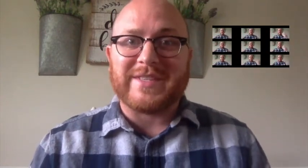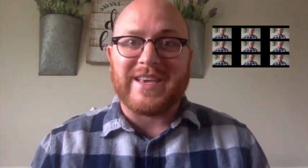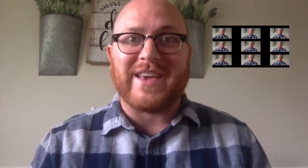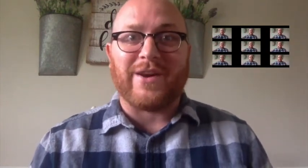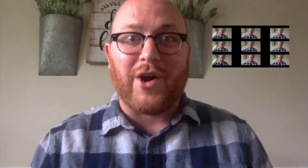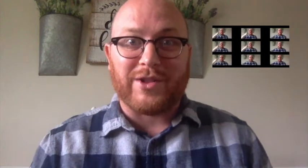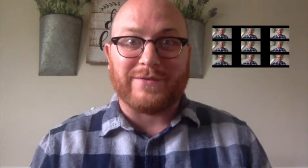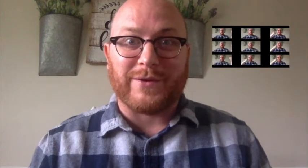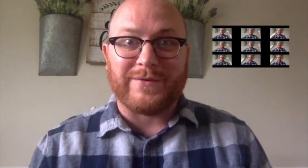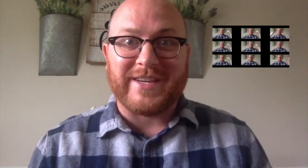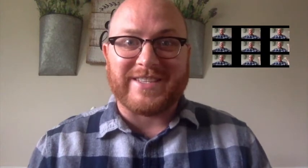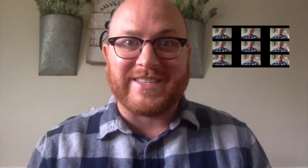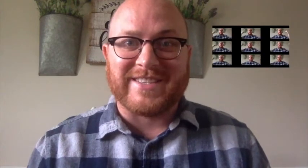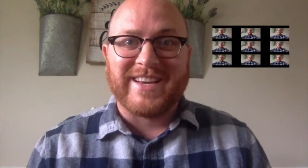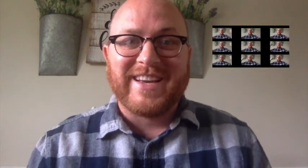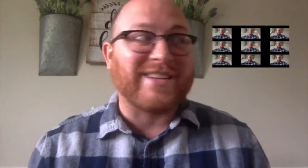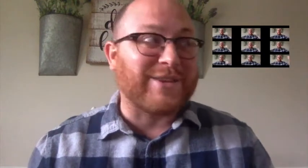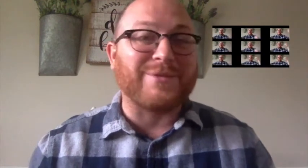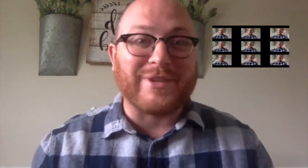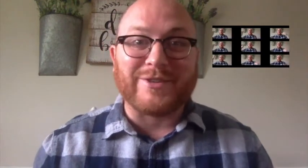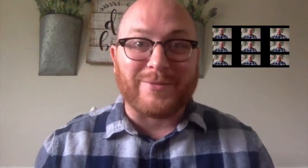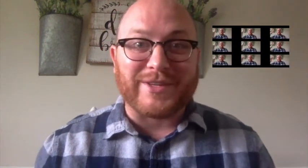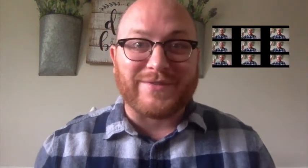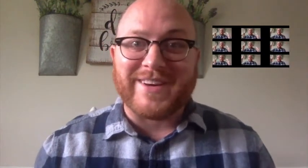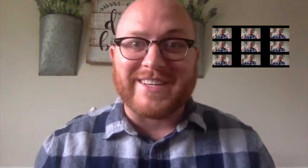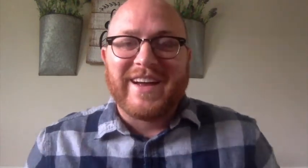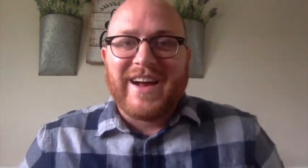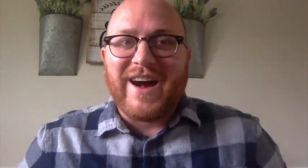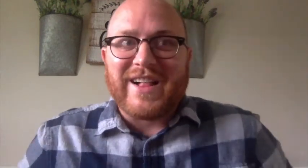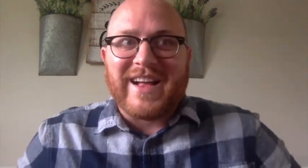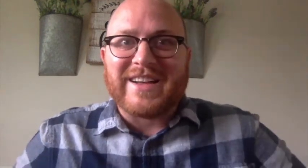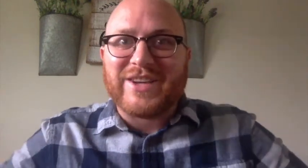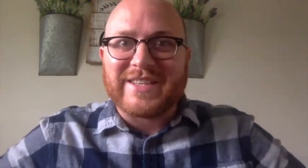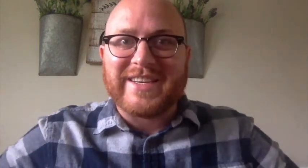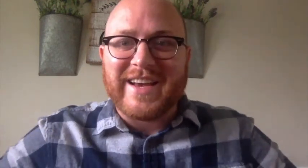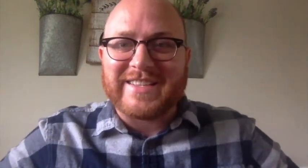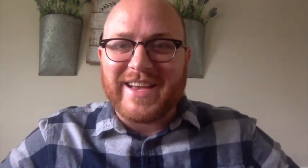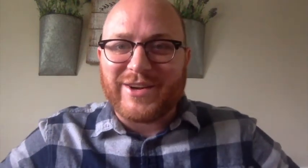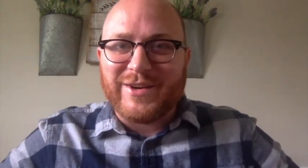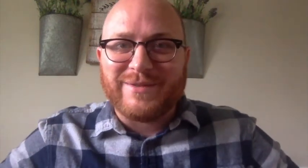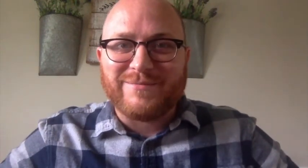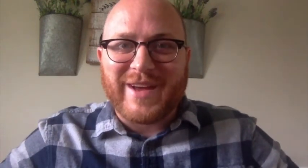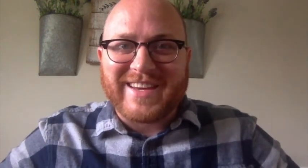seeing all of your faces? It's going to be so much fun. I'll talk to you guys later. Bye.